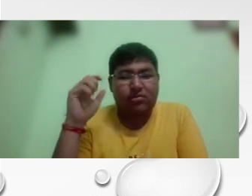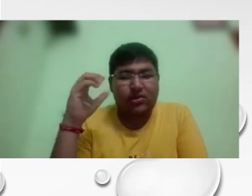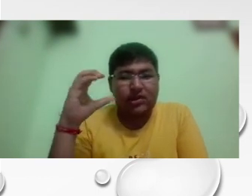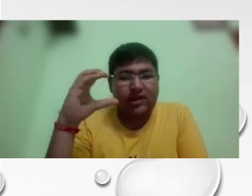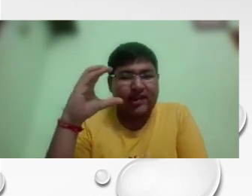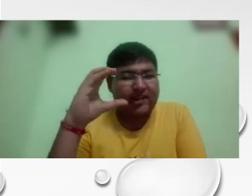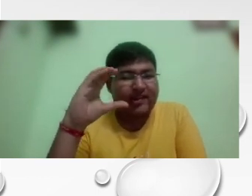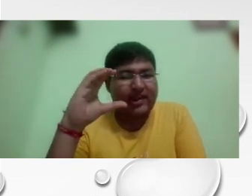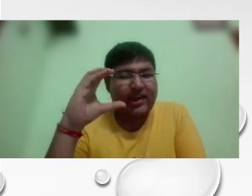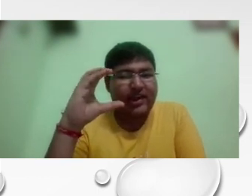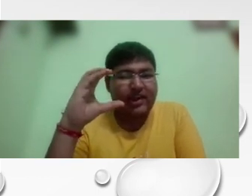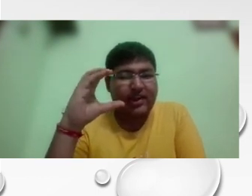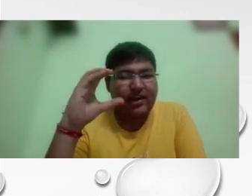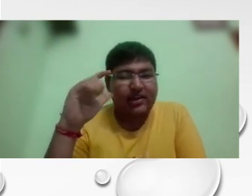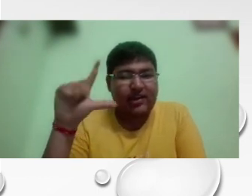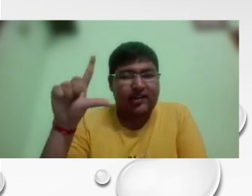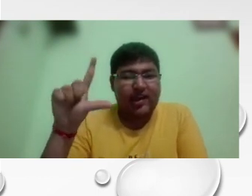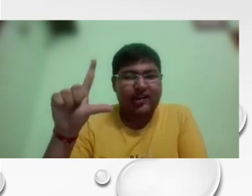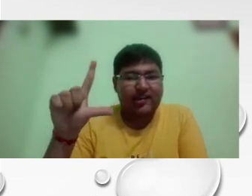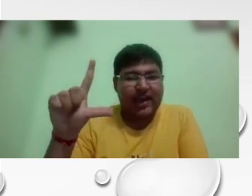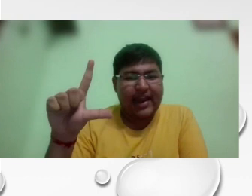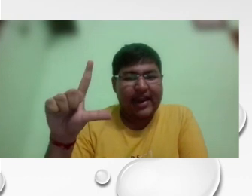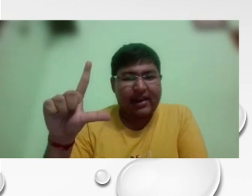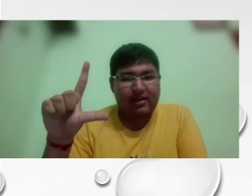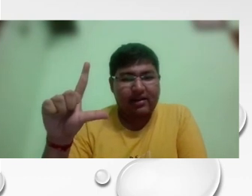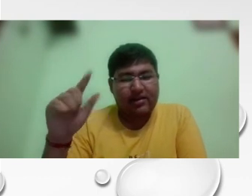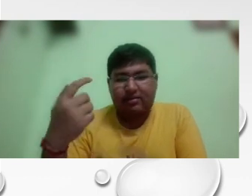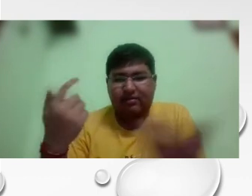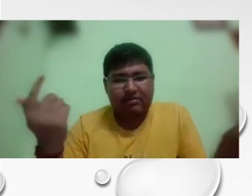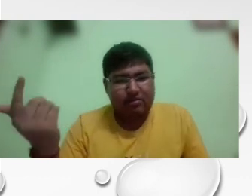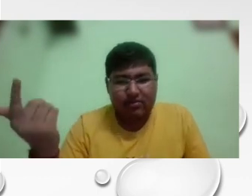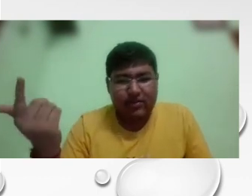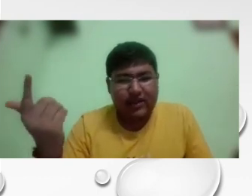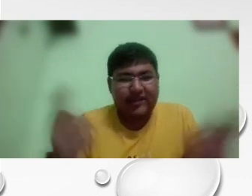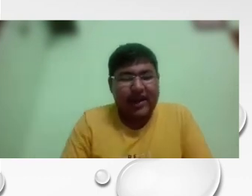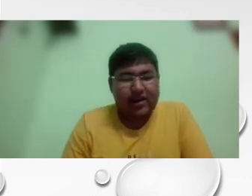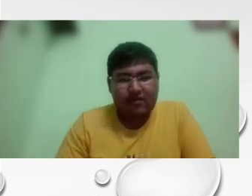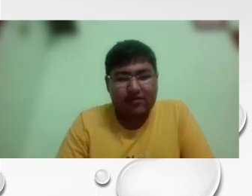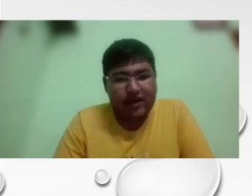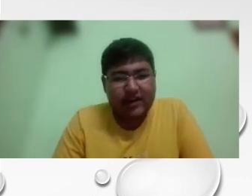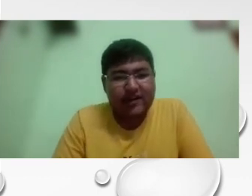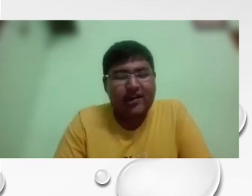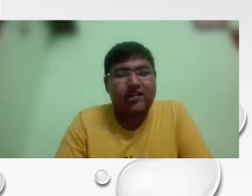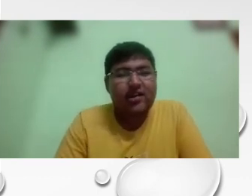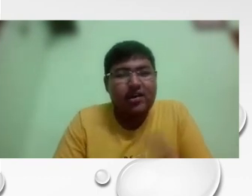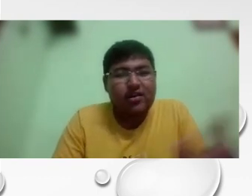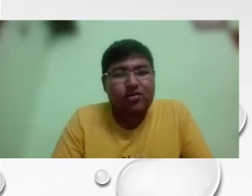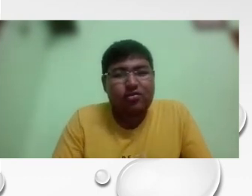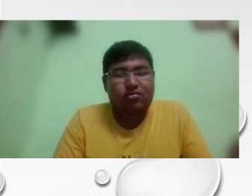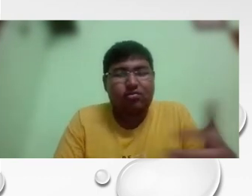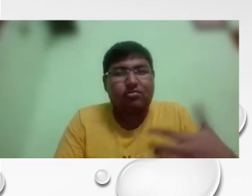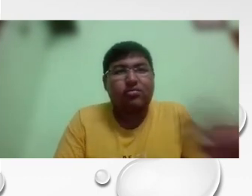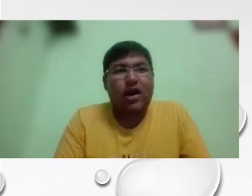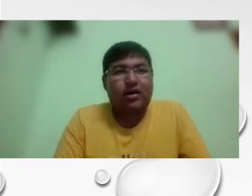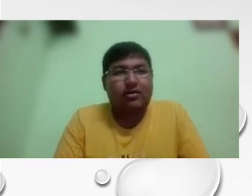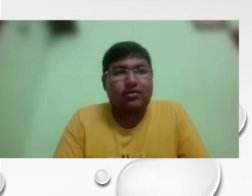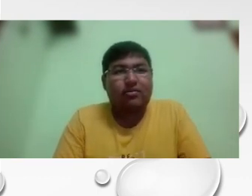um, this as C, this as L, these kind of gestures